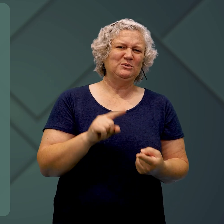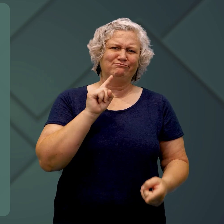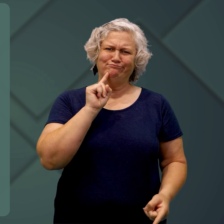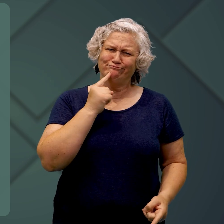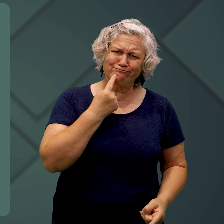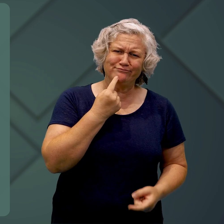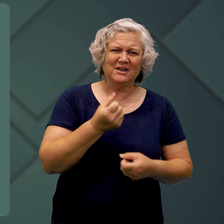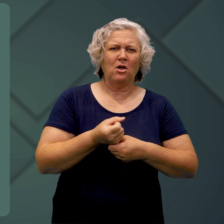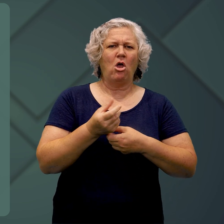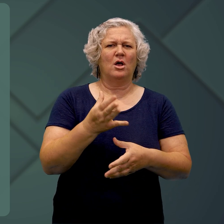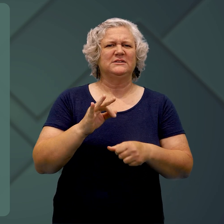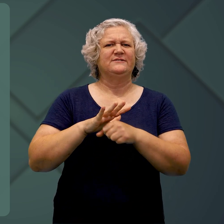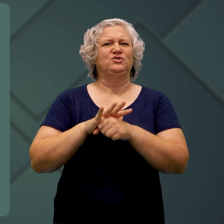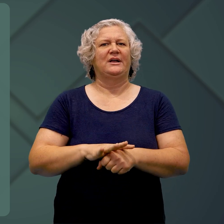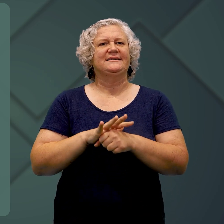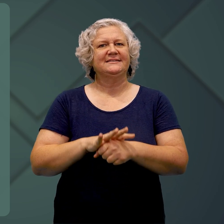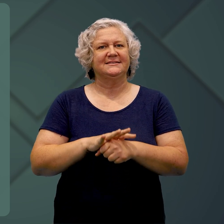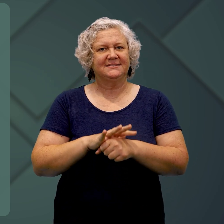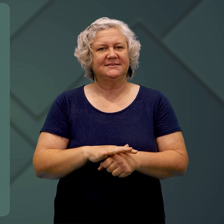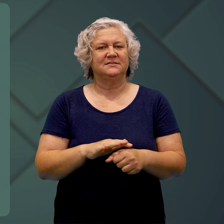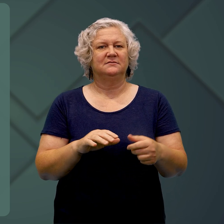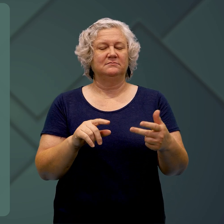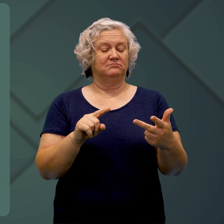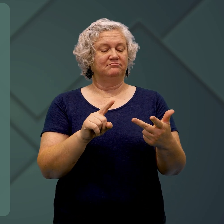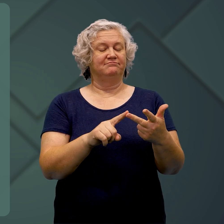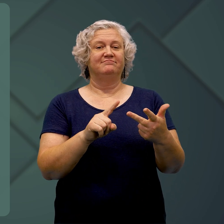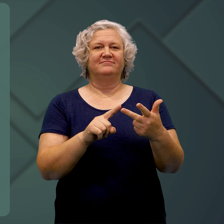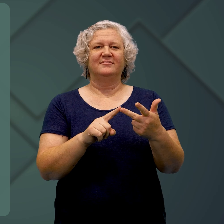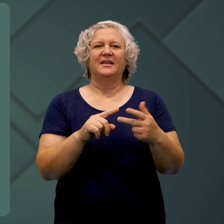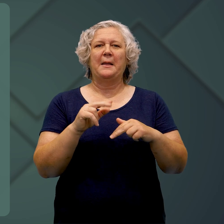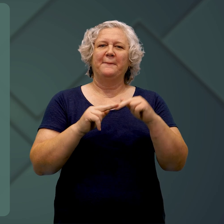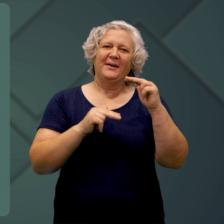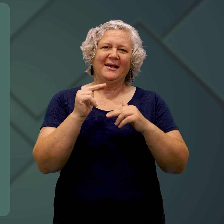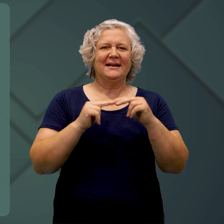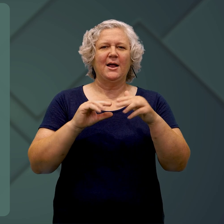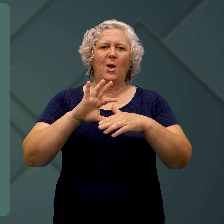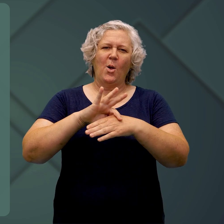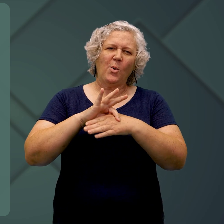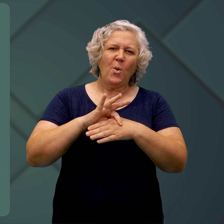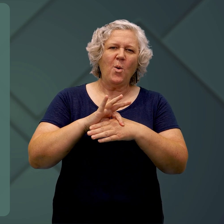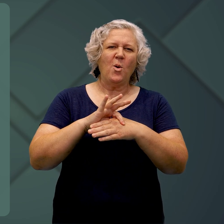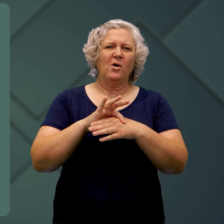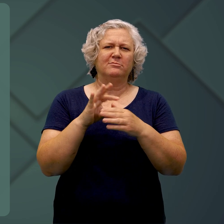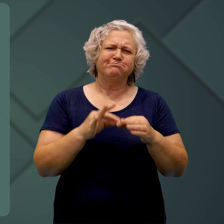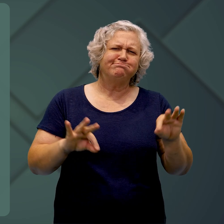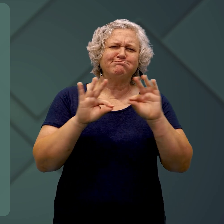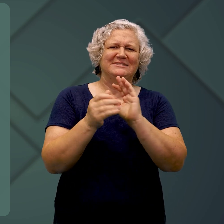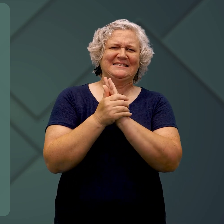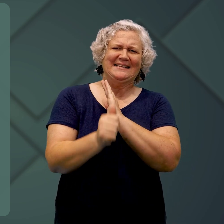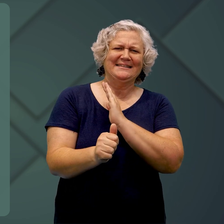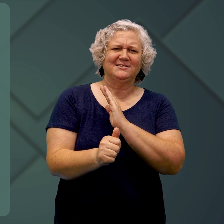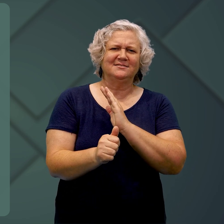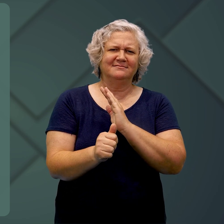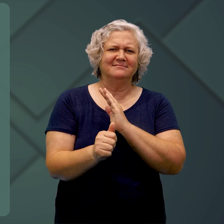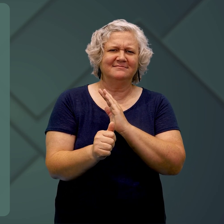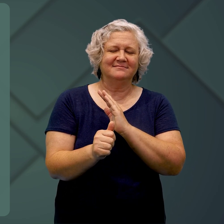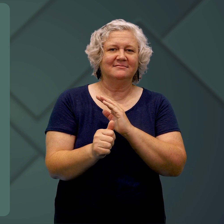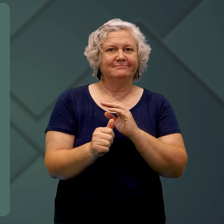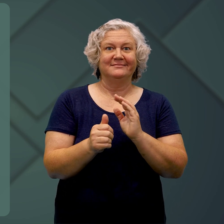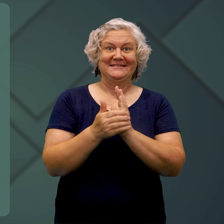reduce significant sources of stress. And third is building core skills. Those